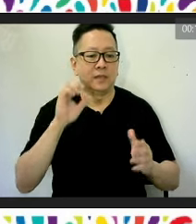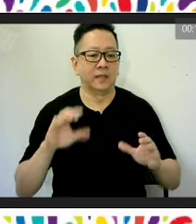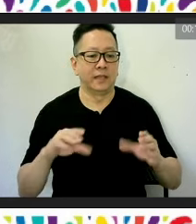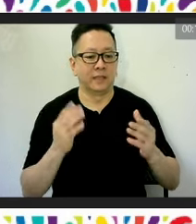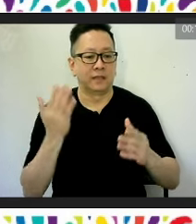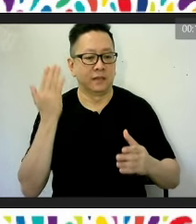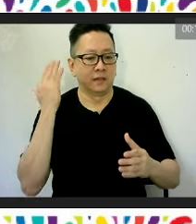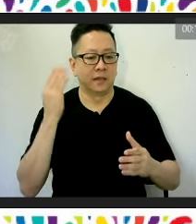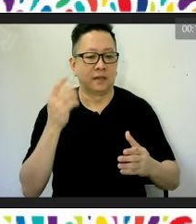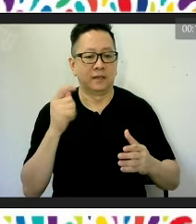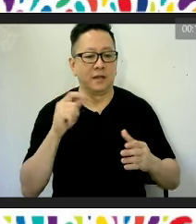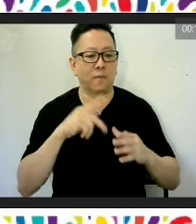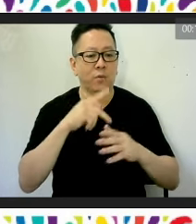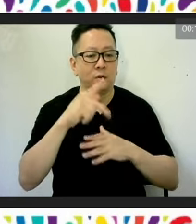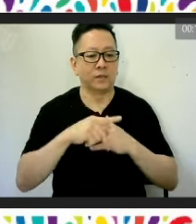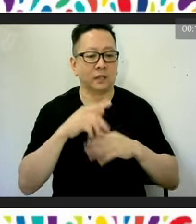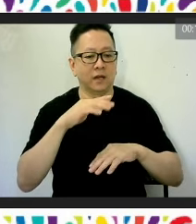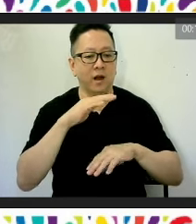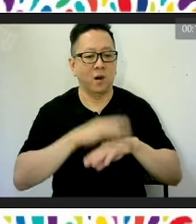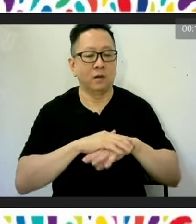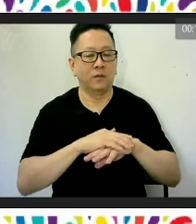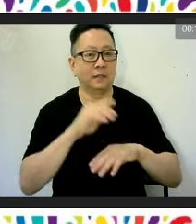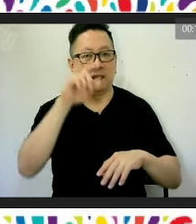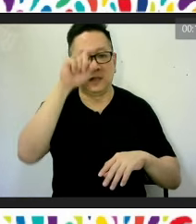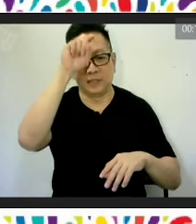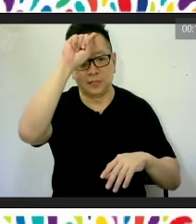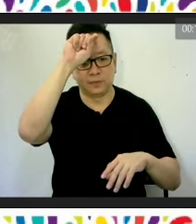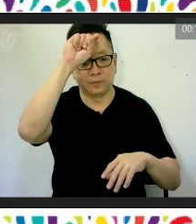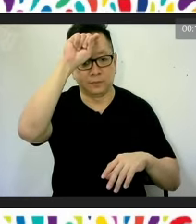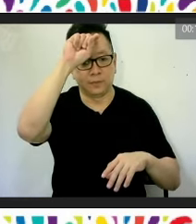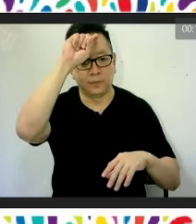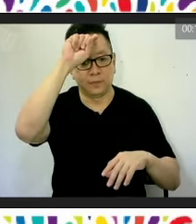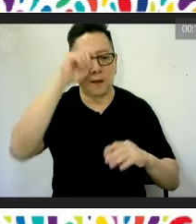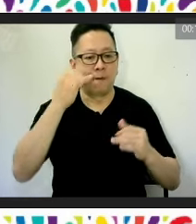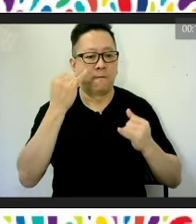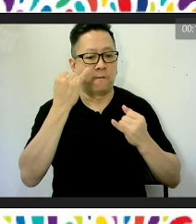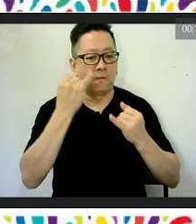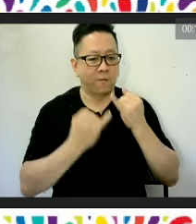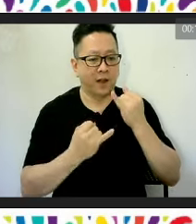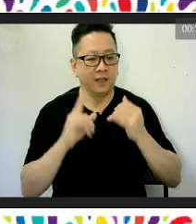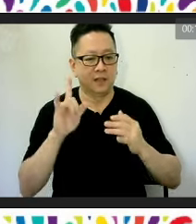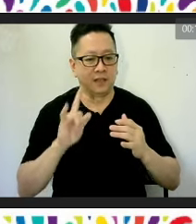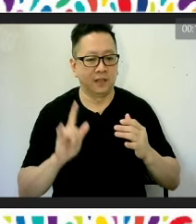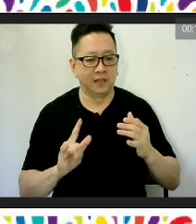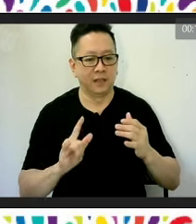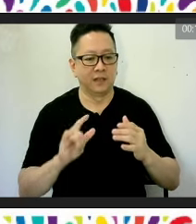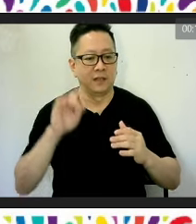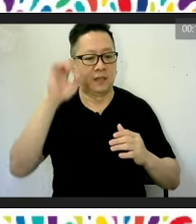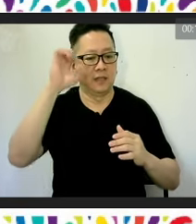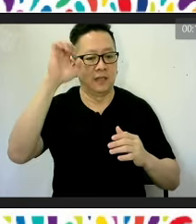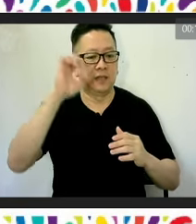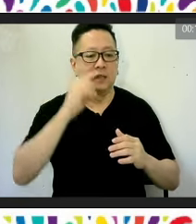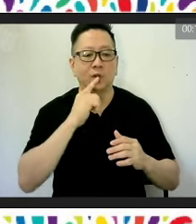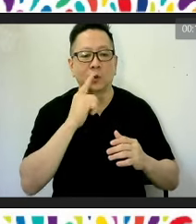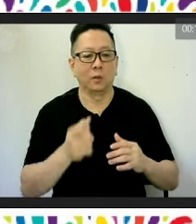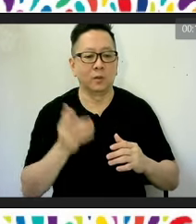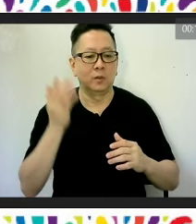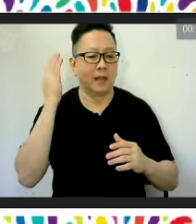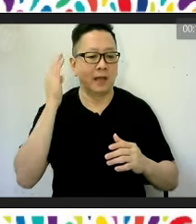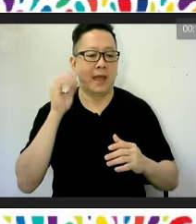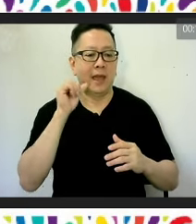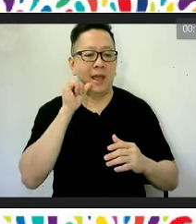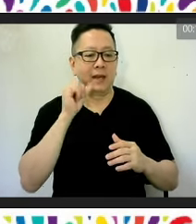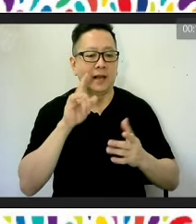she did the project on Egypt. Finally, he